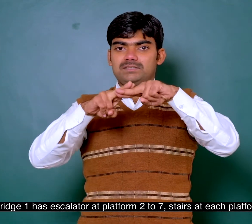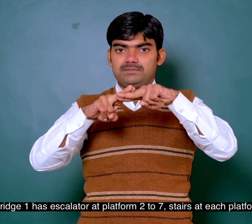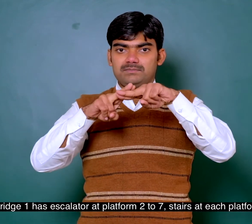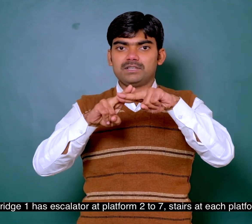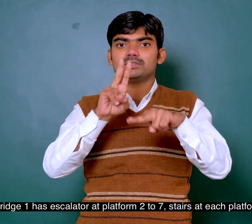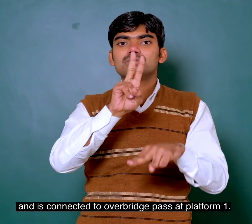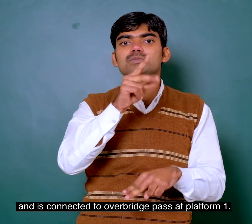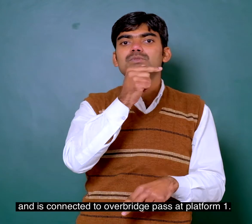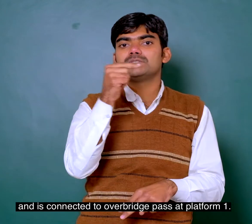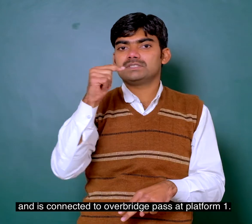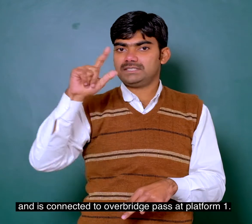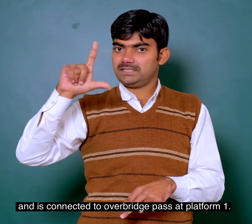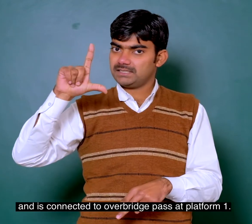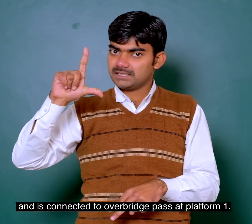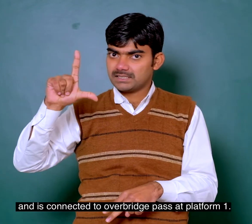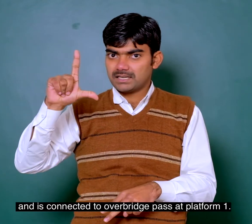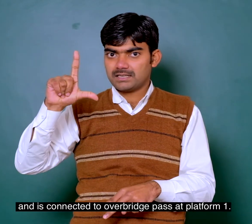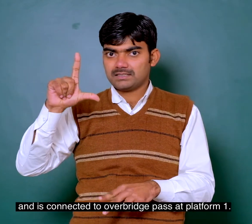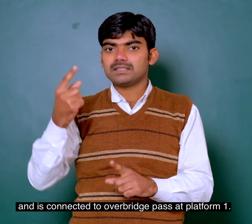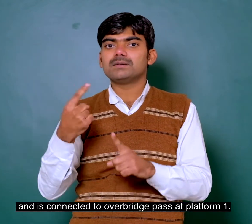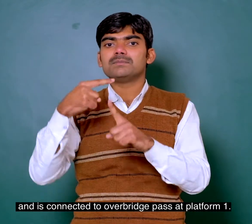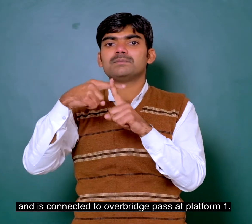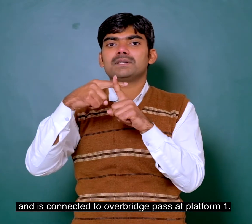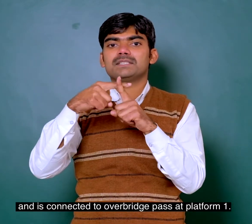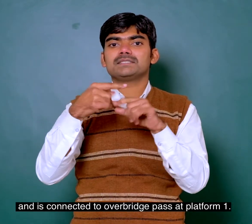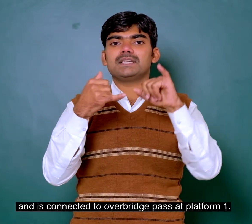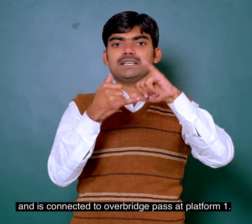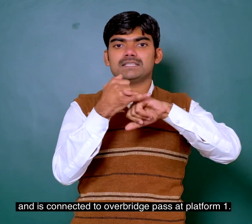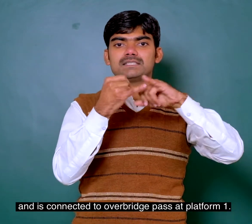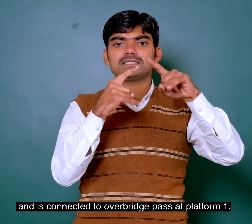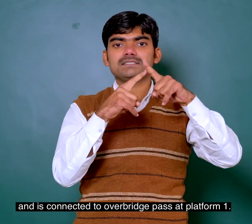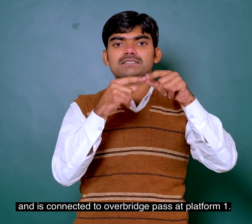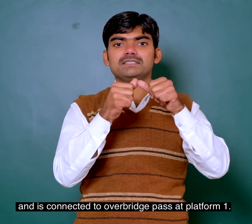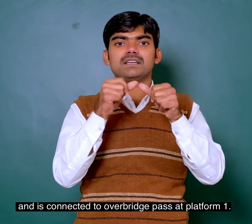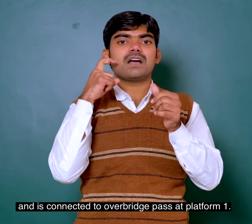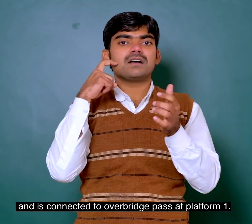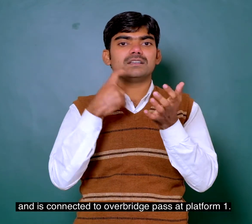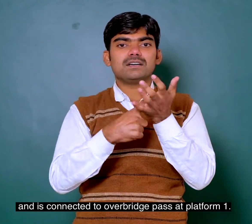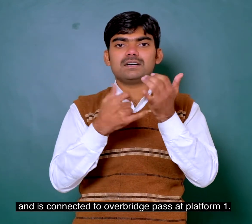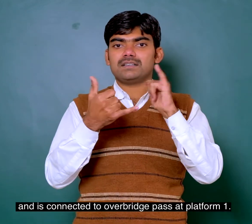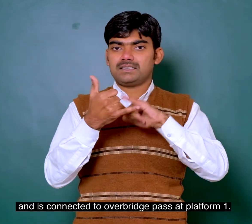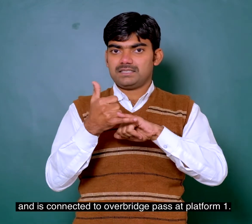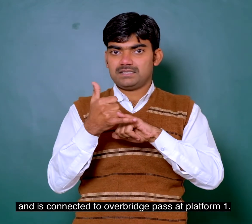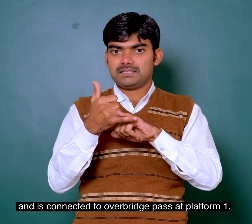7 and is connected to overbridge pass at platform 1.